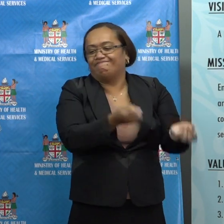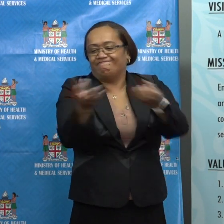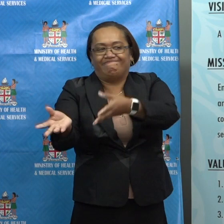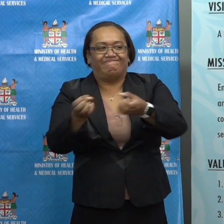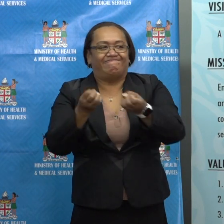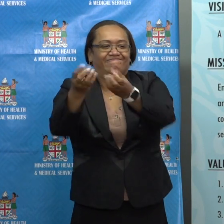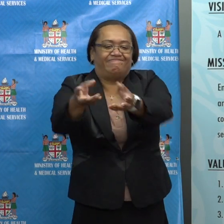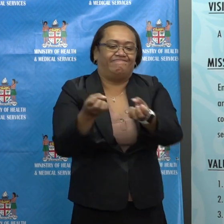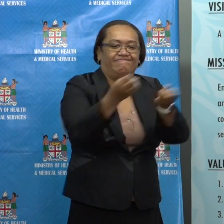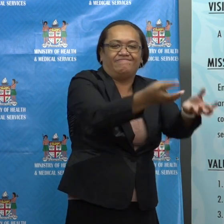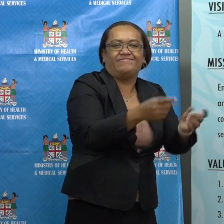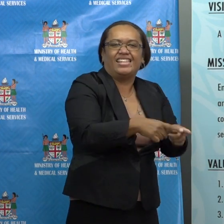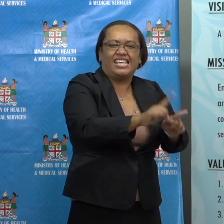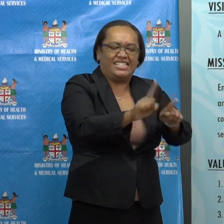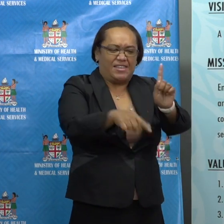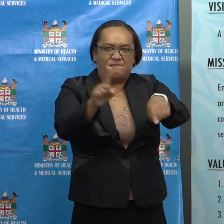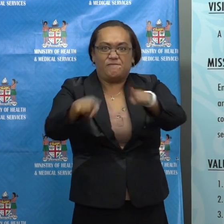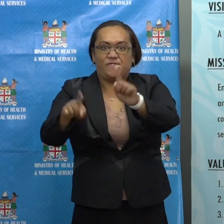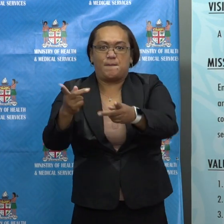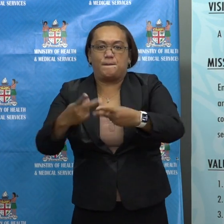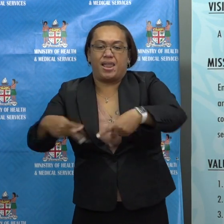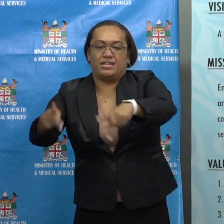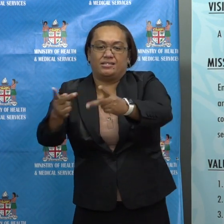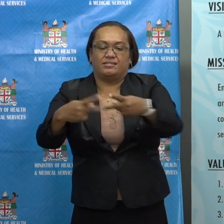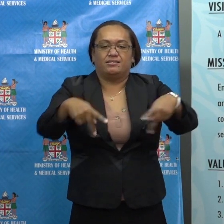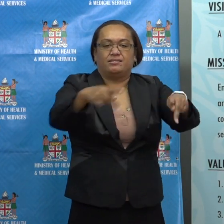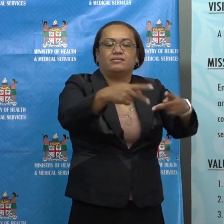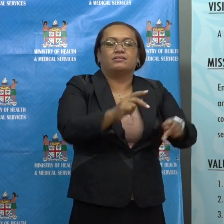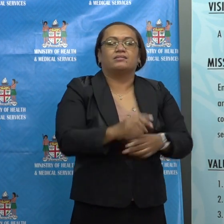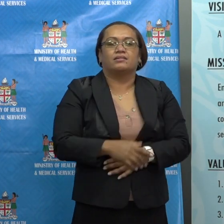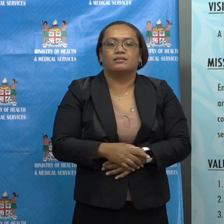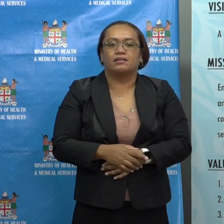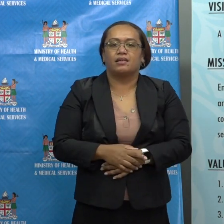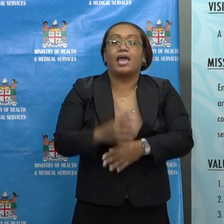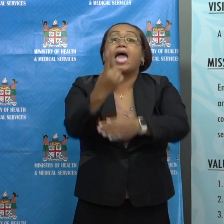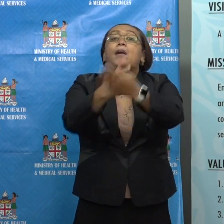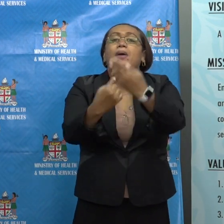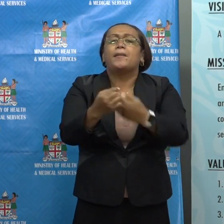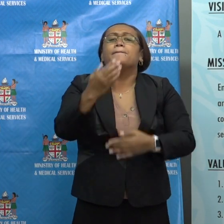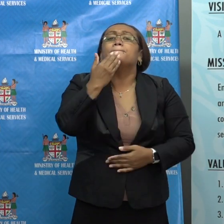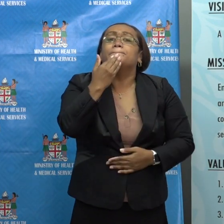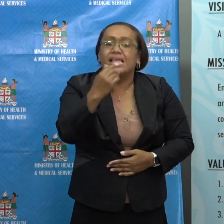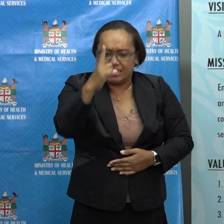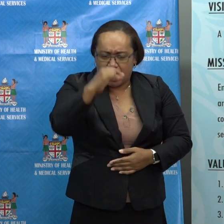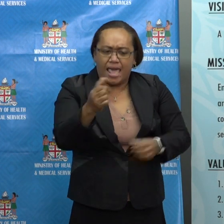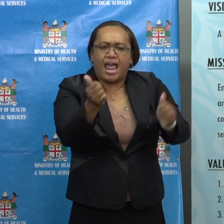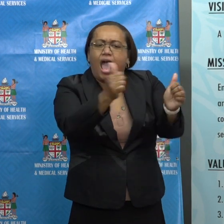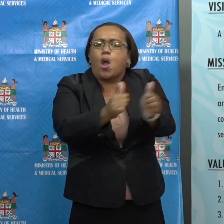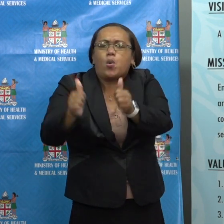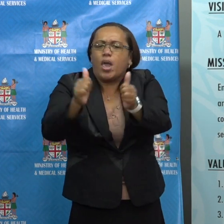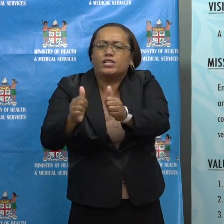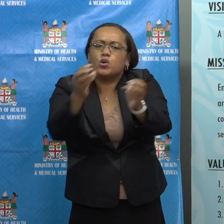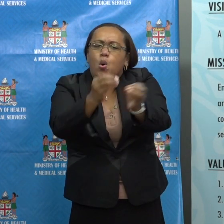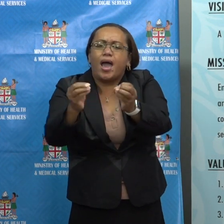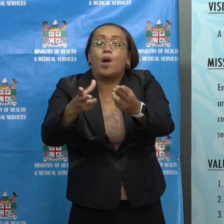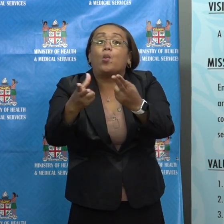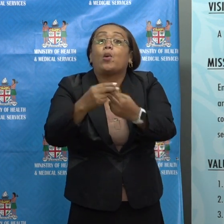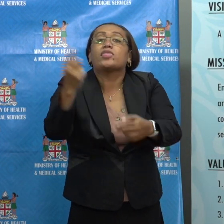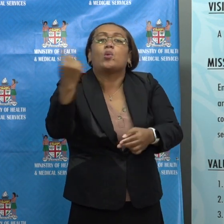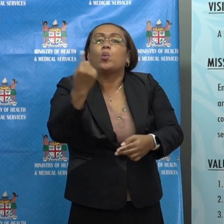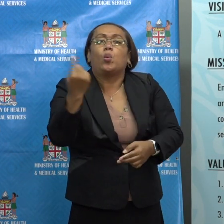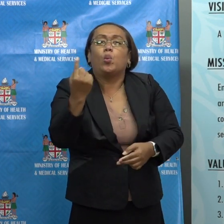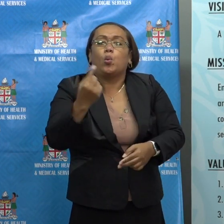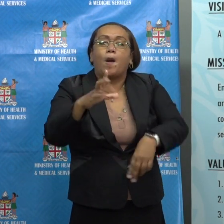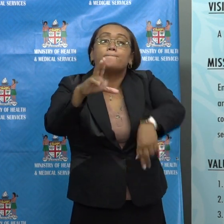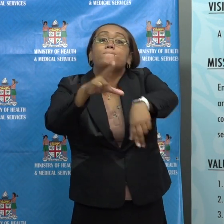all checkpoints, suppliers can arrange with police driver to ensure that produce still comes